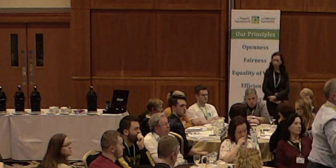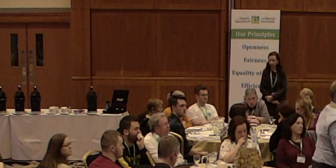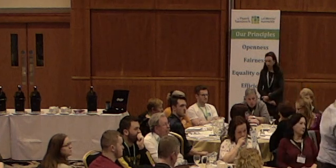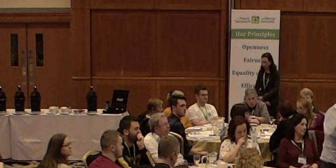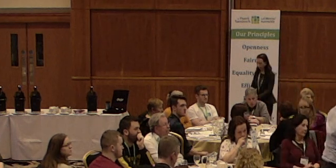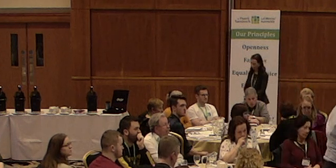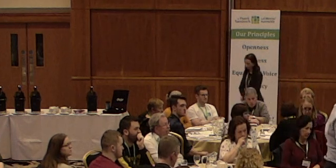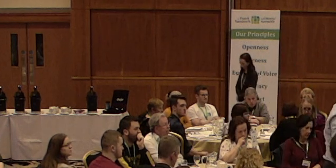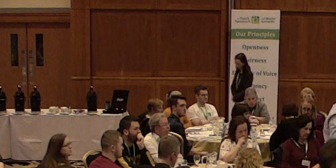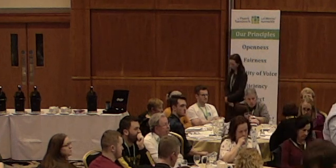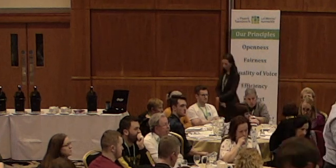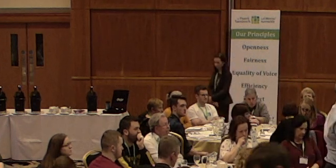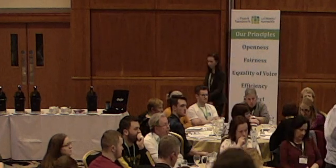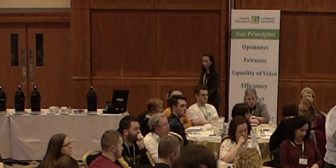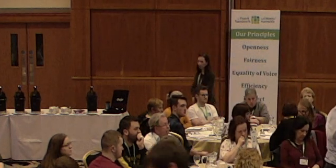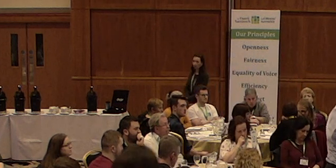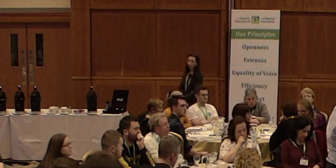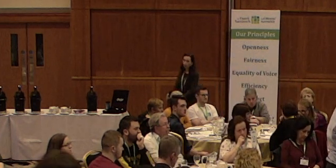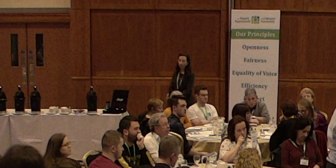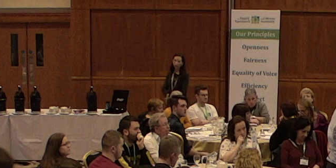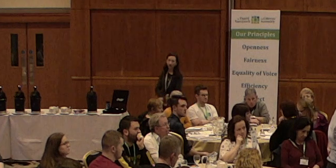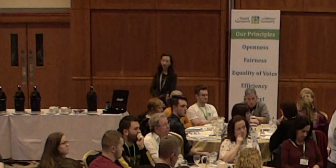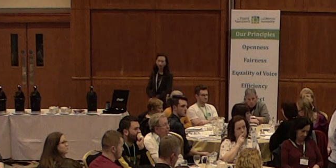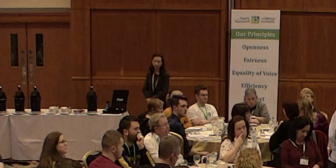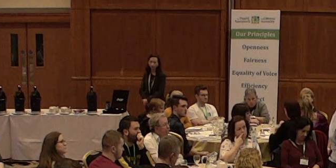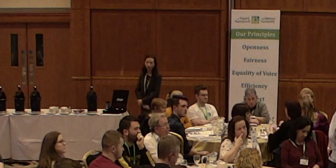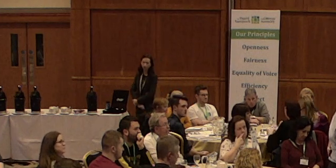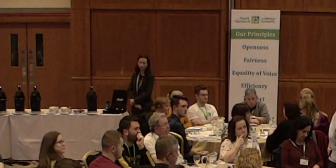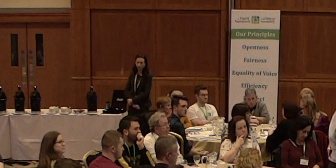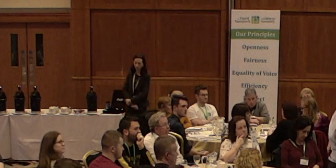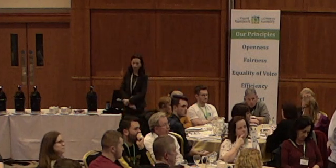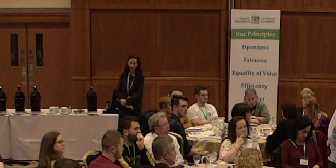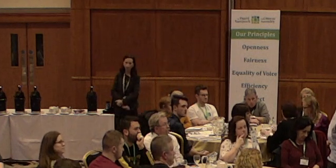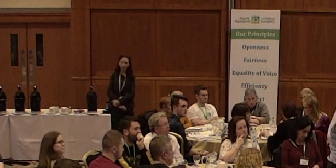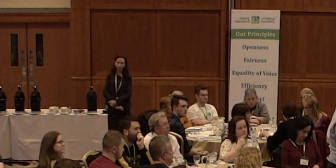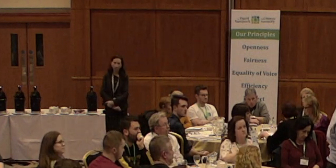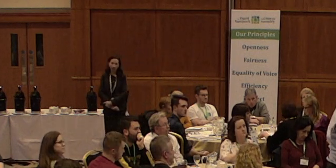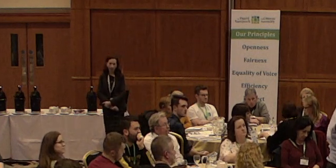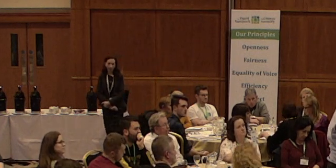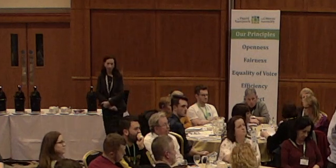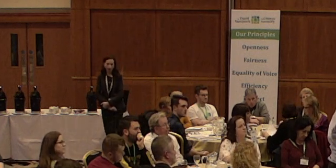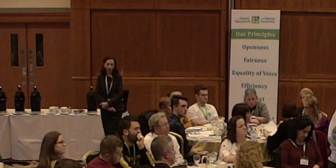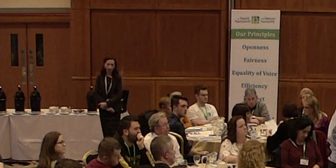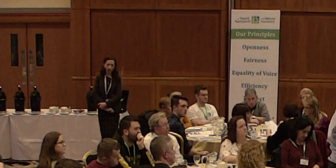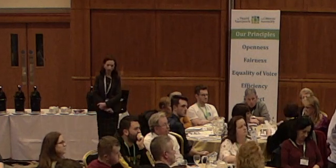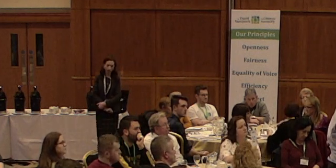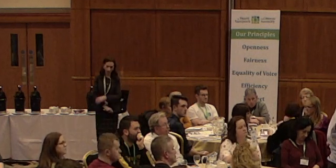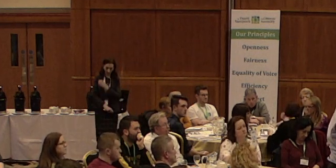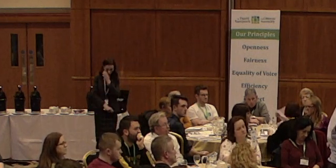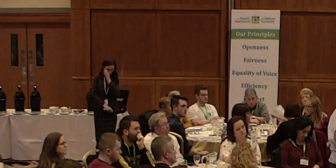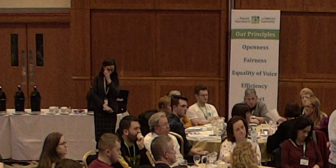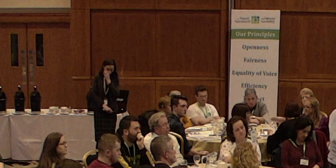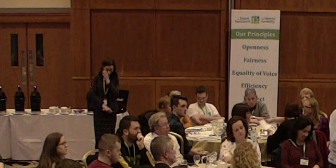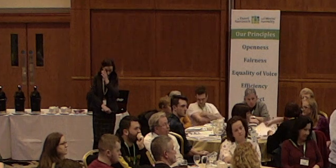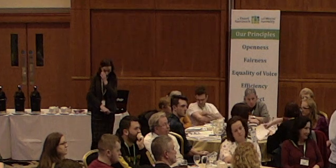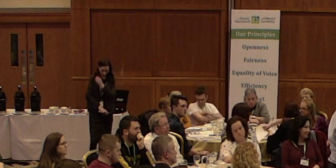Thanks very much. From table 10, yeah, we've clearly felt that obviously gender does obviously affect the life choices people